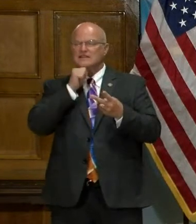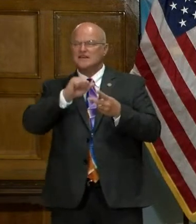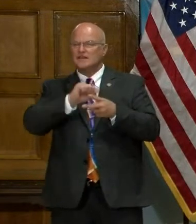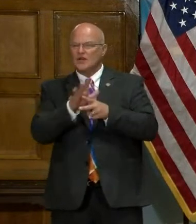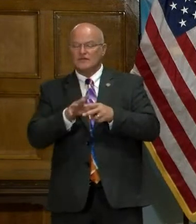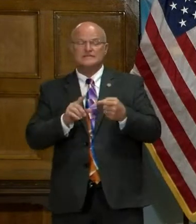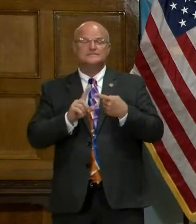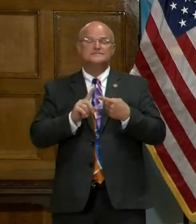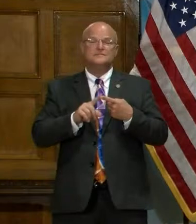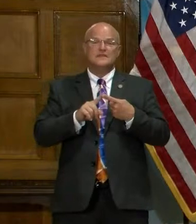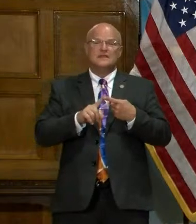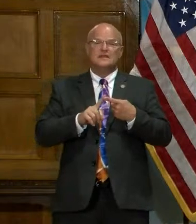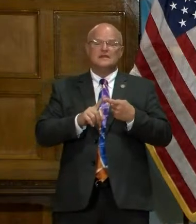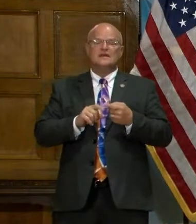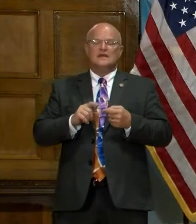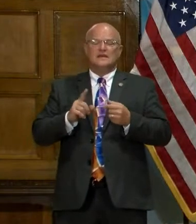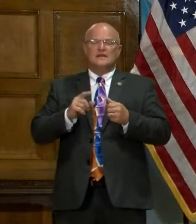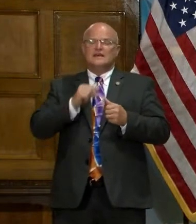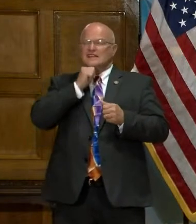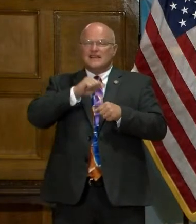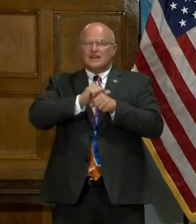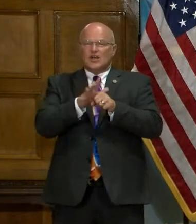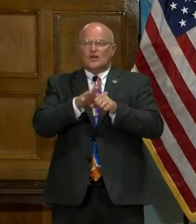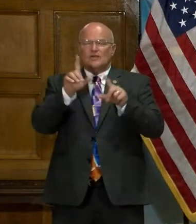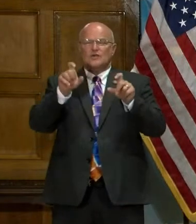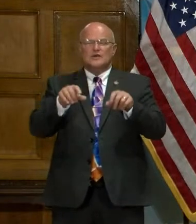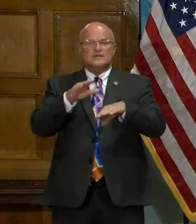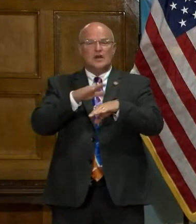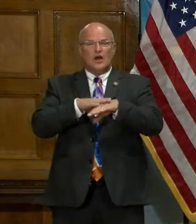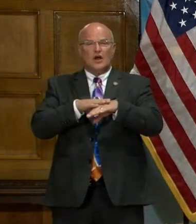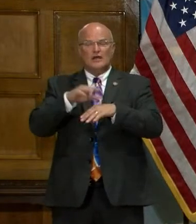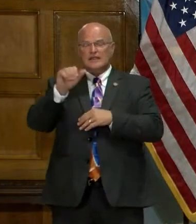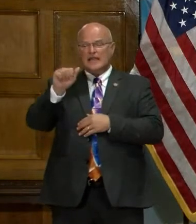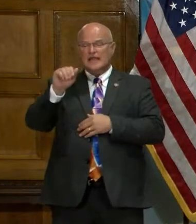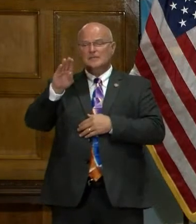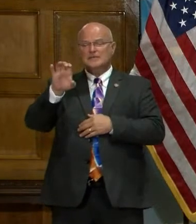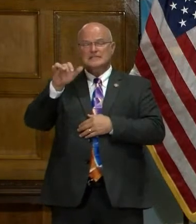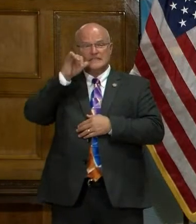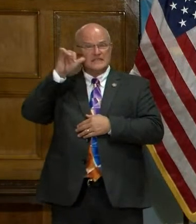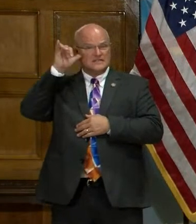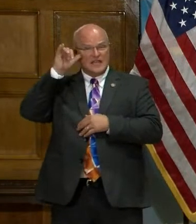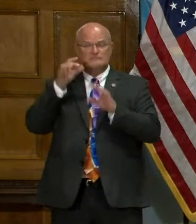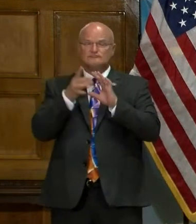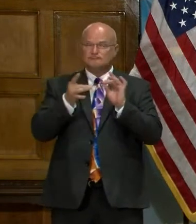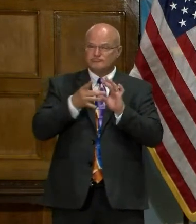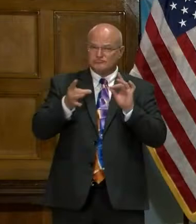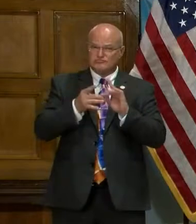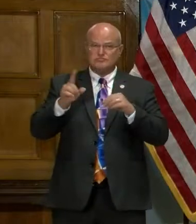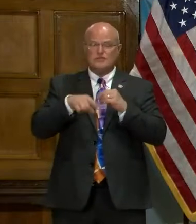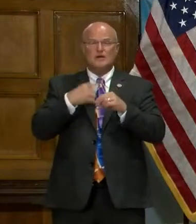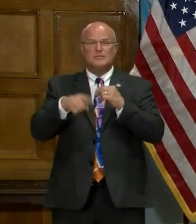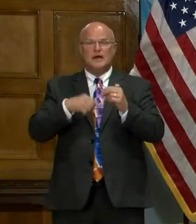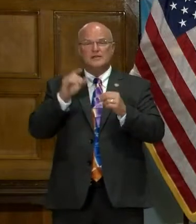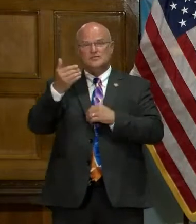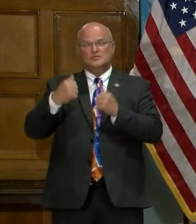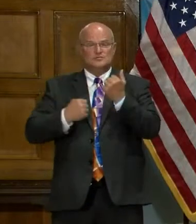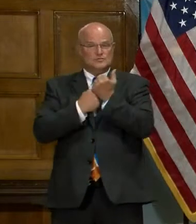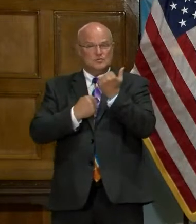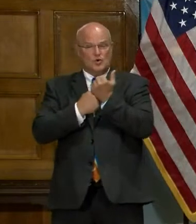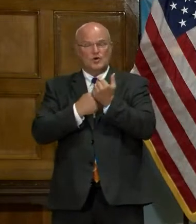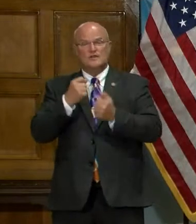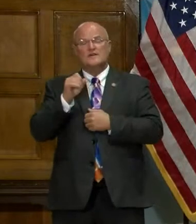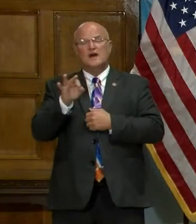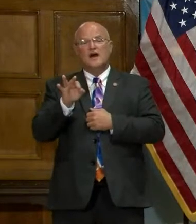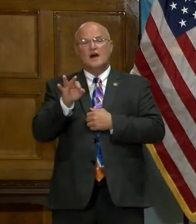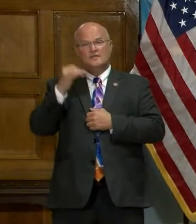COVID. The non-COVID question, on ABC yesterday, you had made comments where you appeared supportive